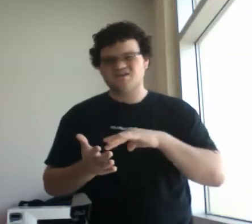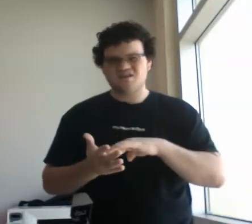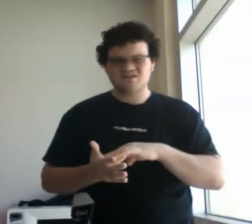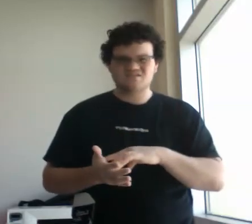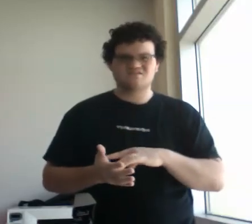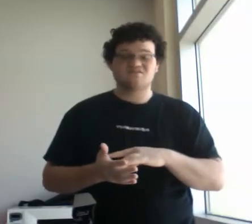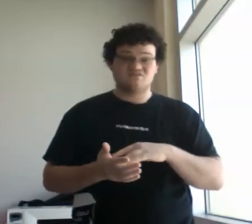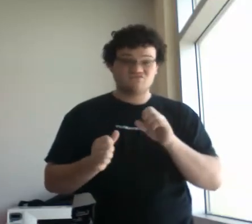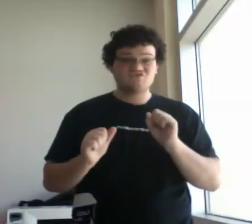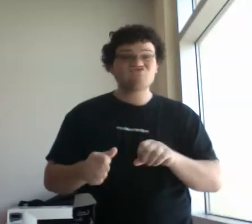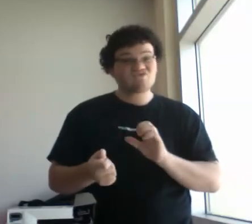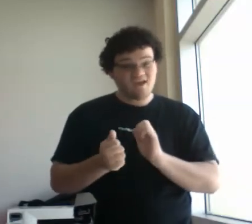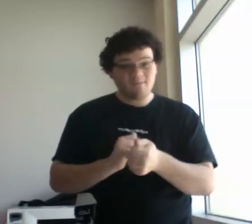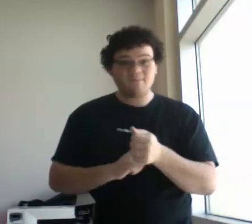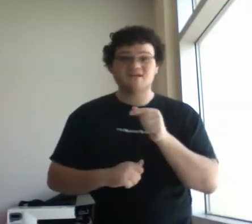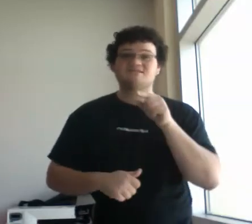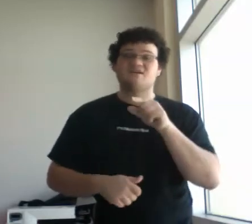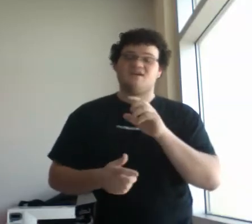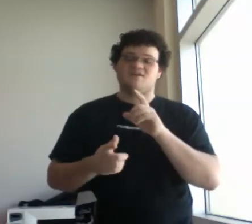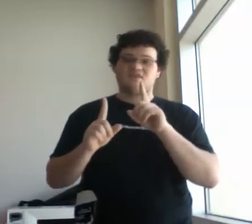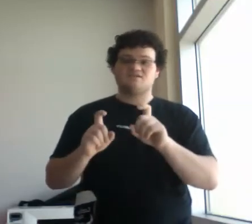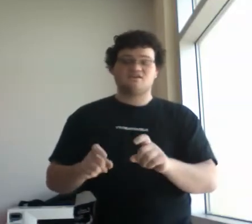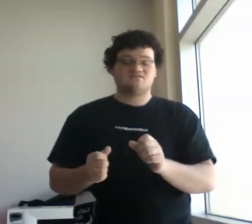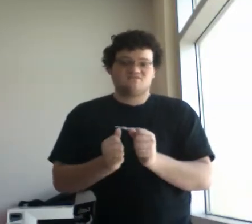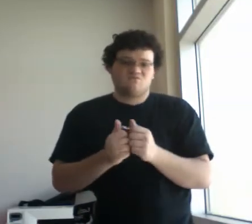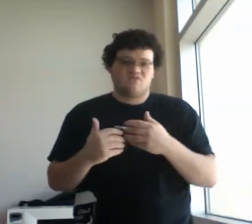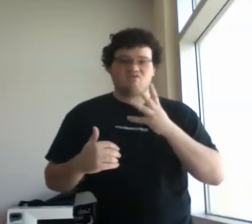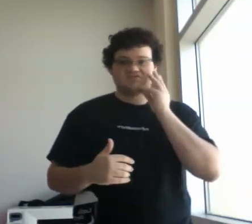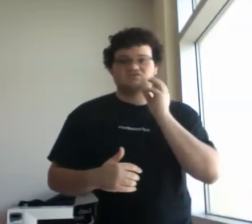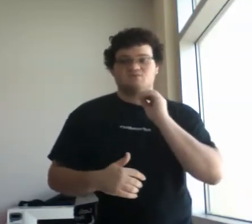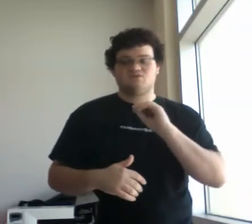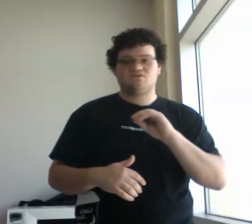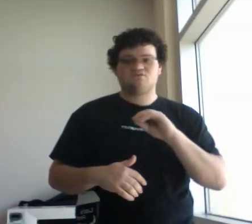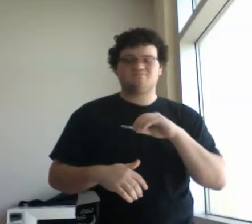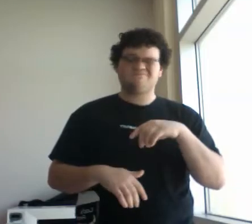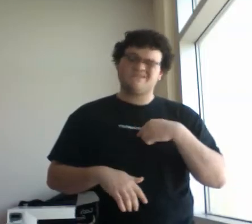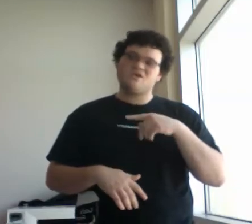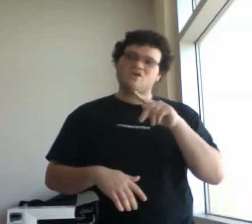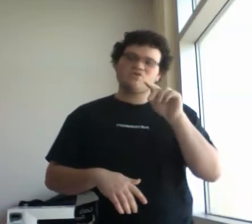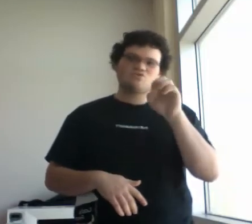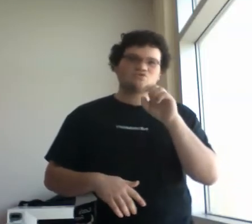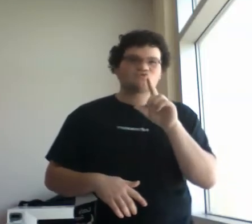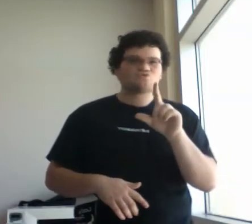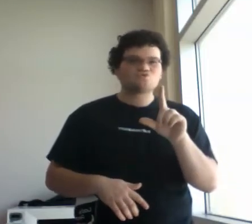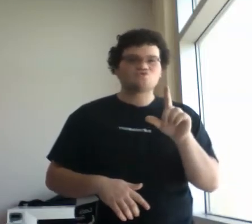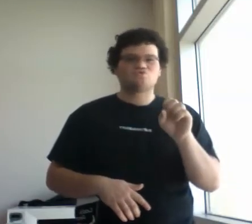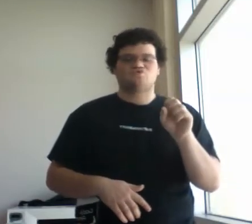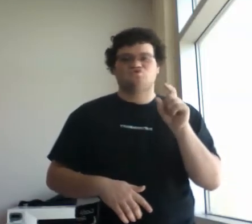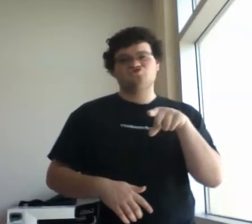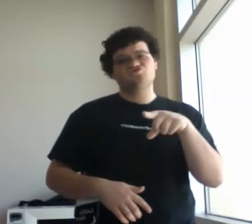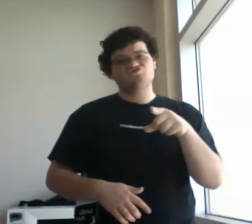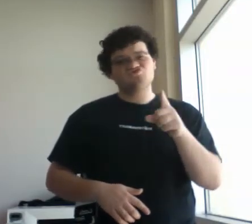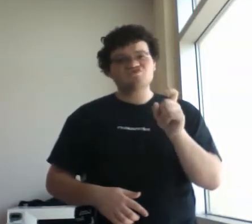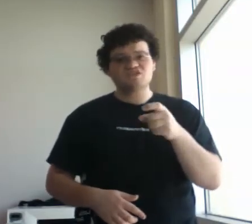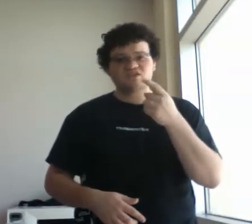having experience. The tools you'll need to succeed with this is you would